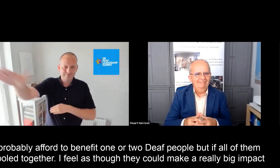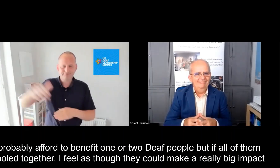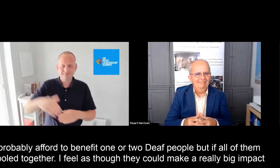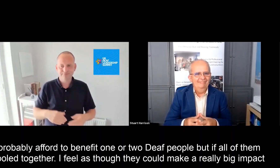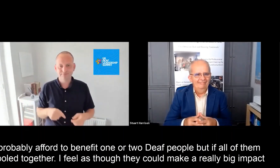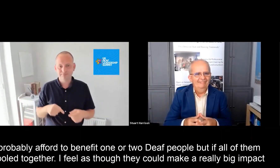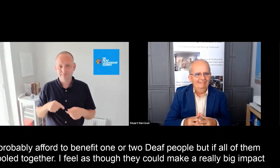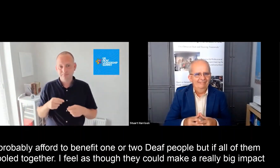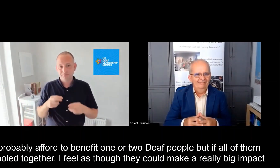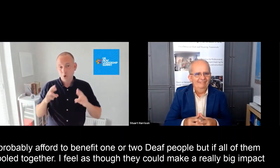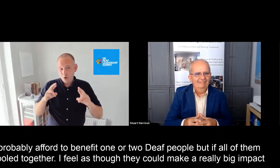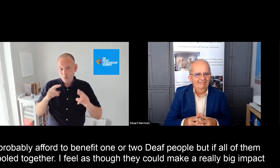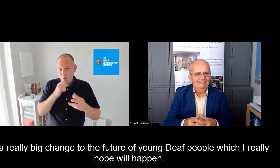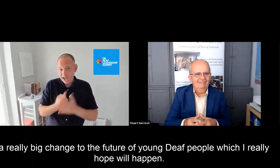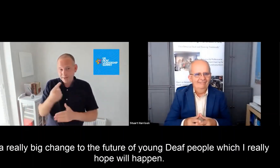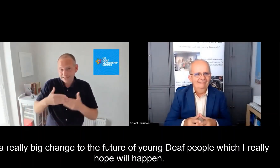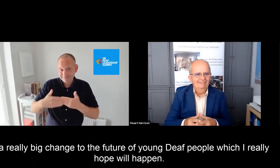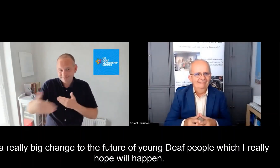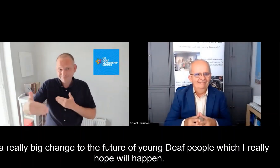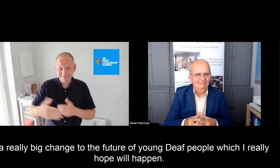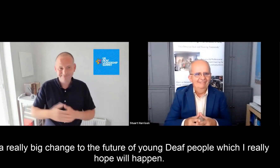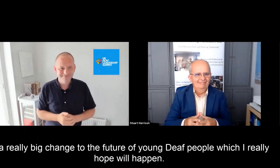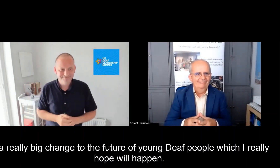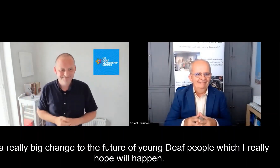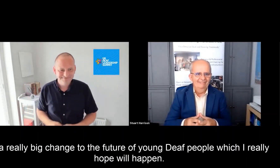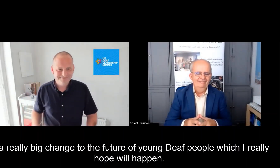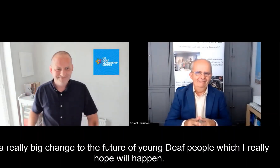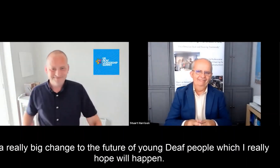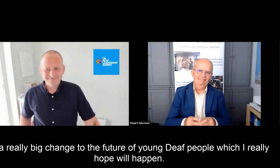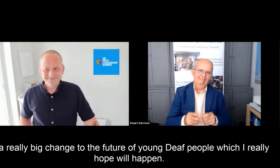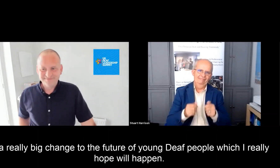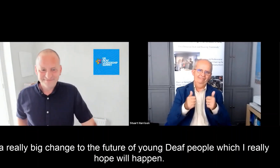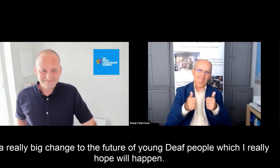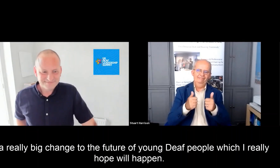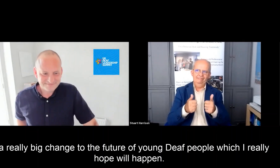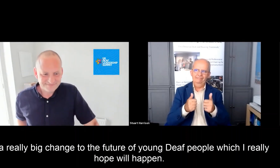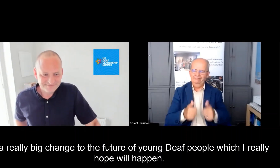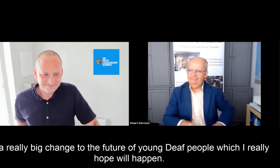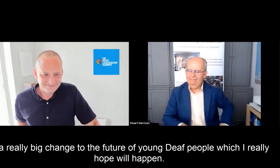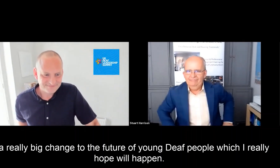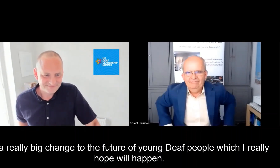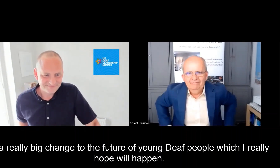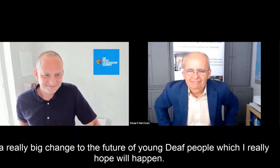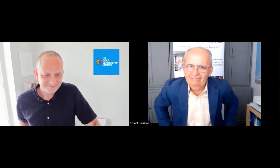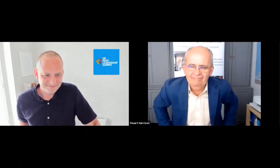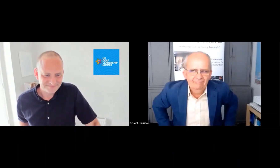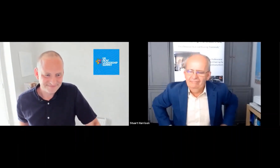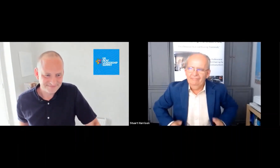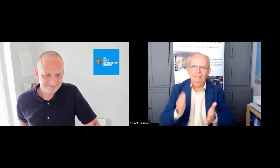big impact and a really big change to the future of young deaf people, which I really hope will happen.